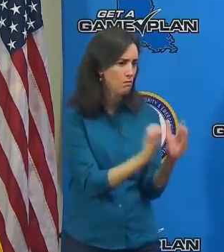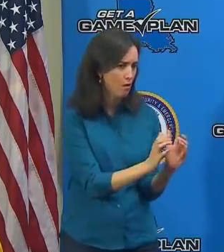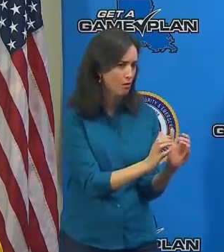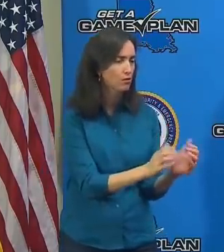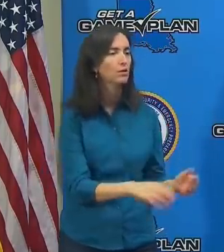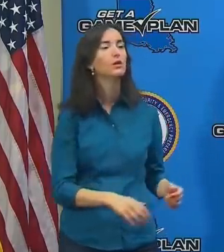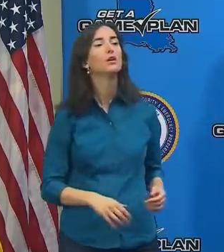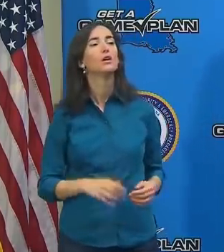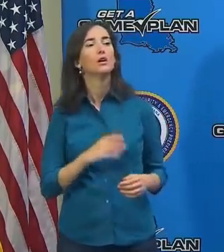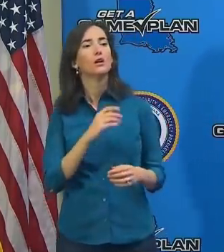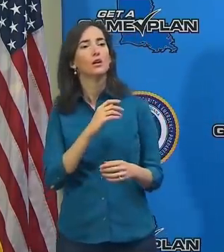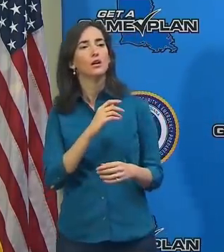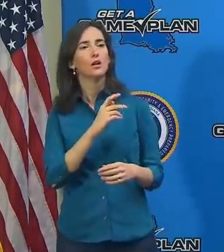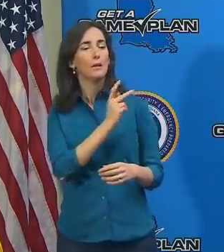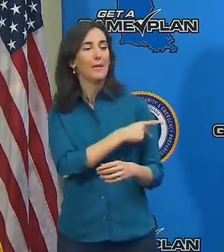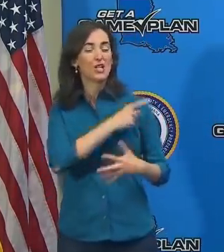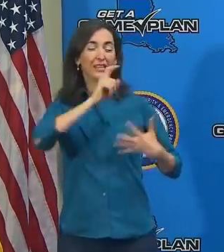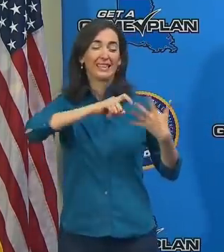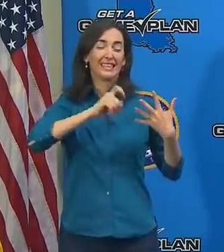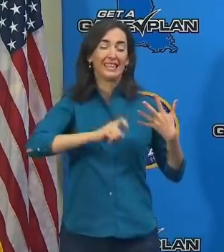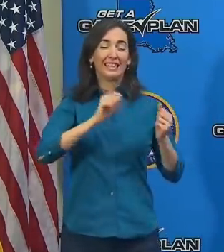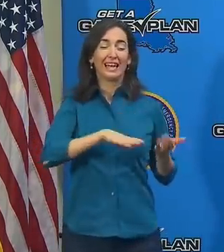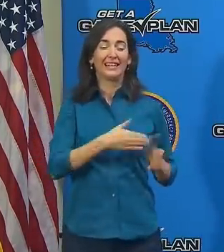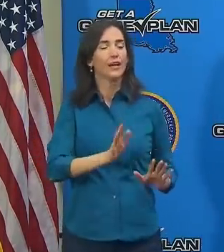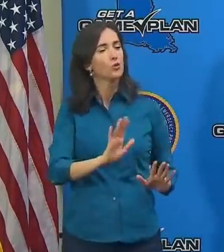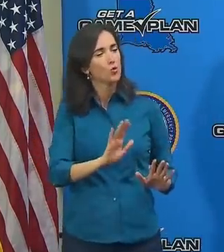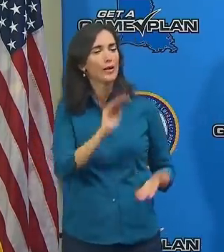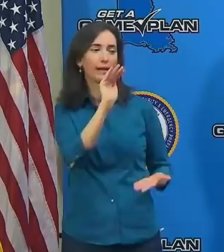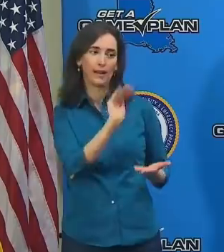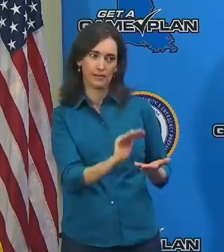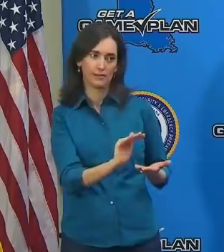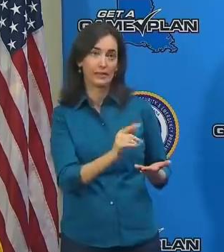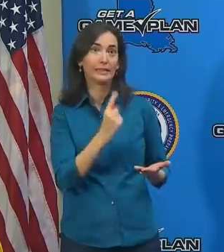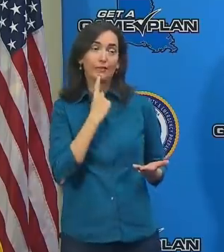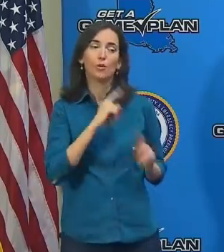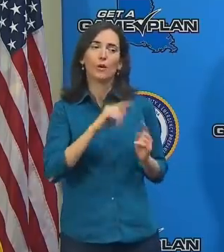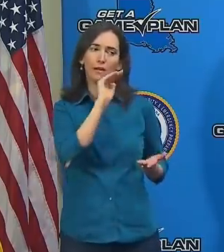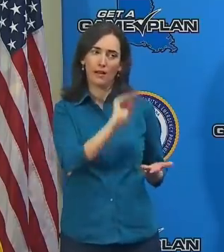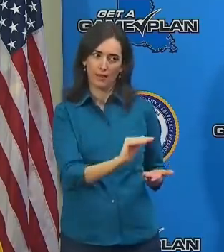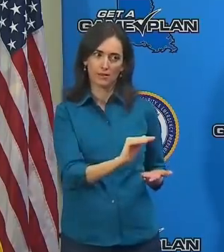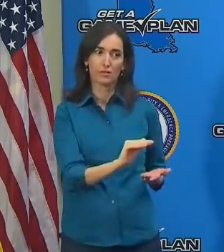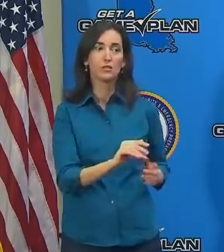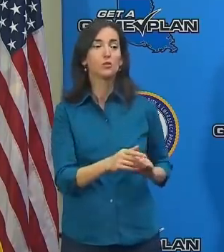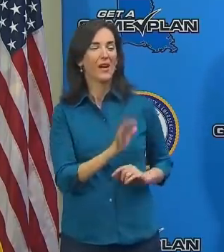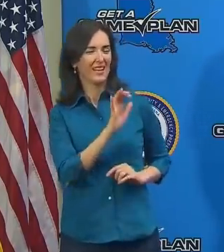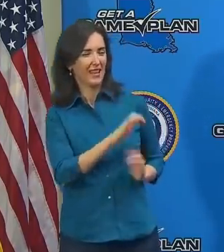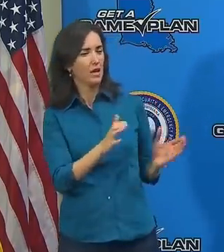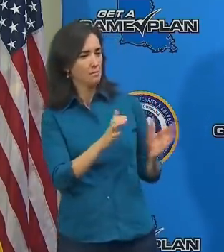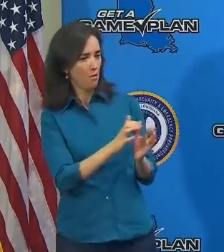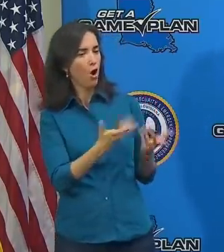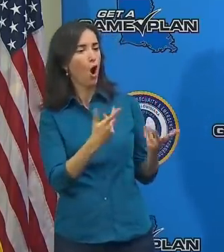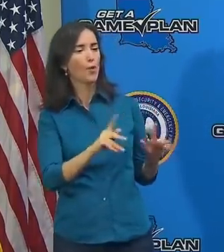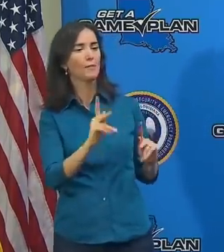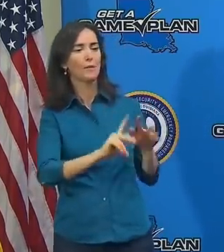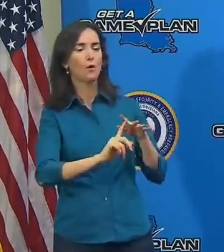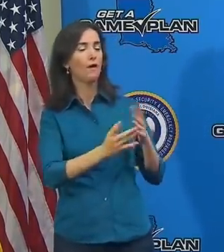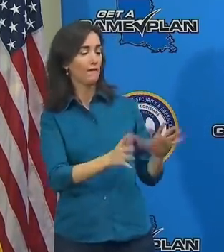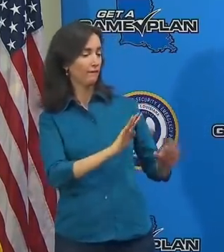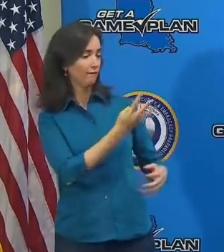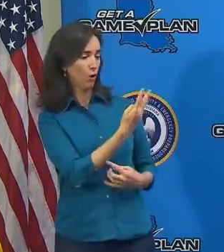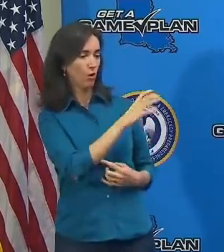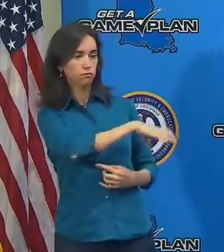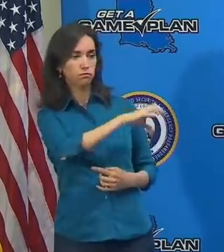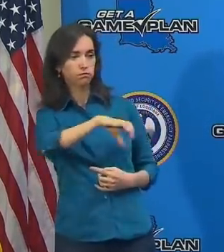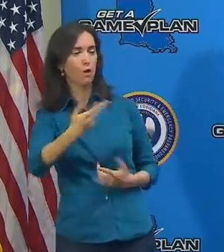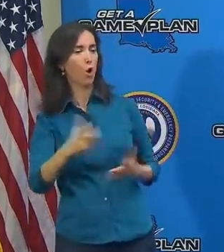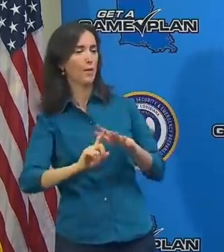the patient's needs are not quite as acute. And we have evacuated four such hospitals. And since